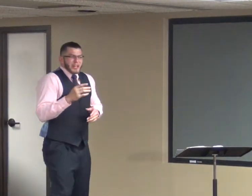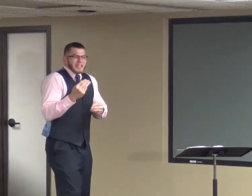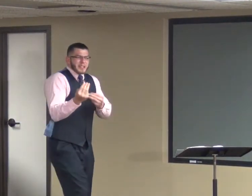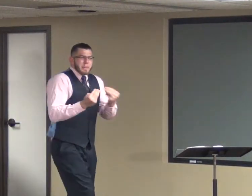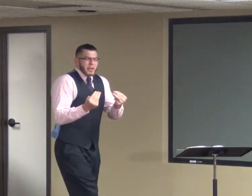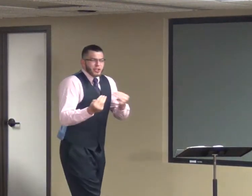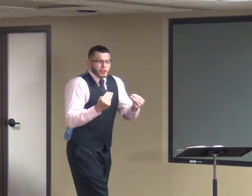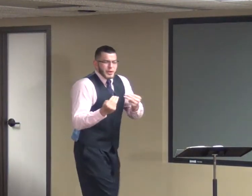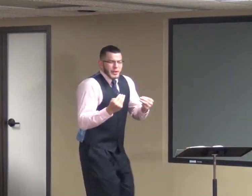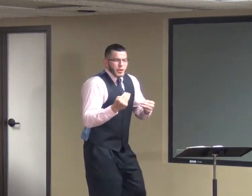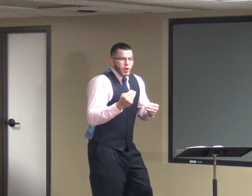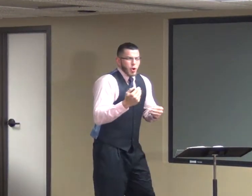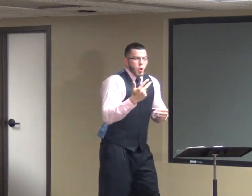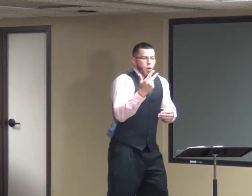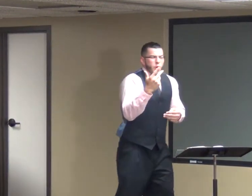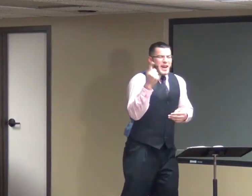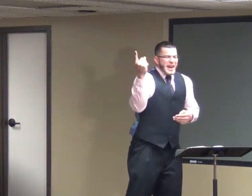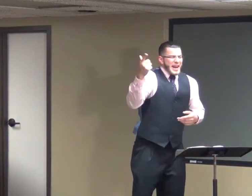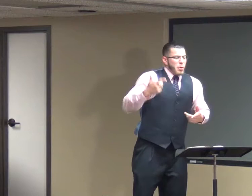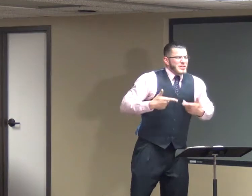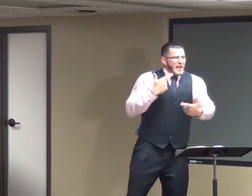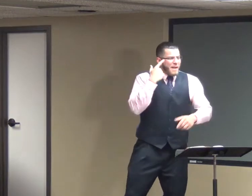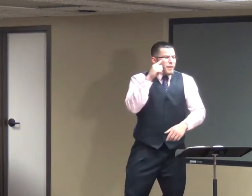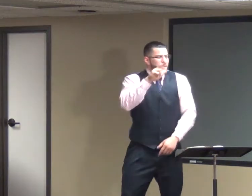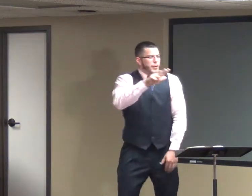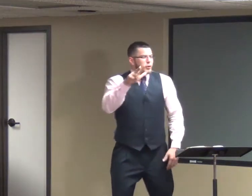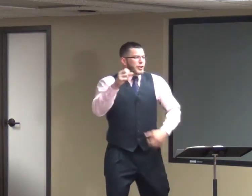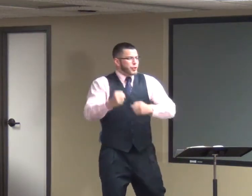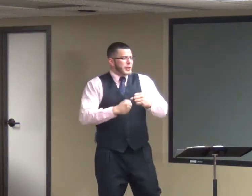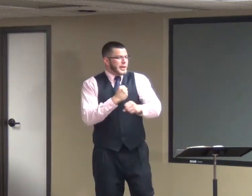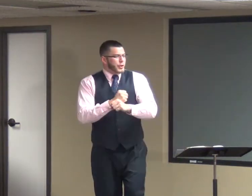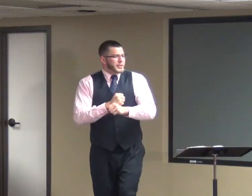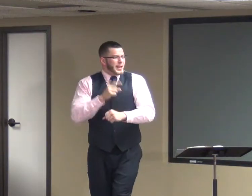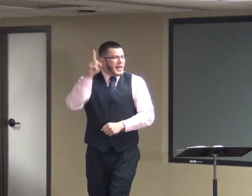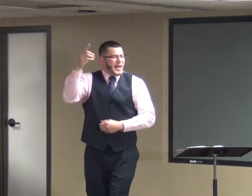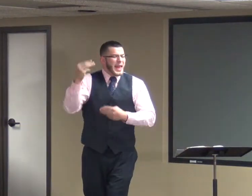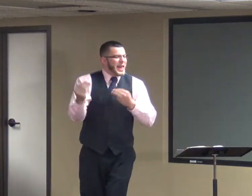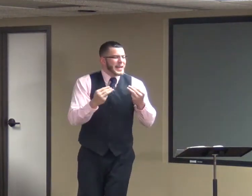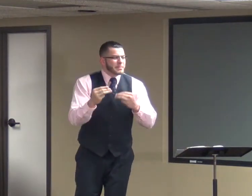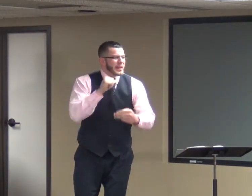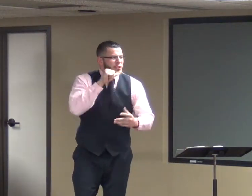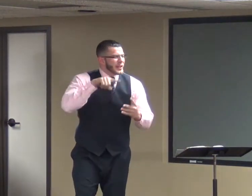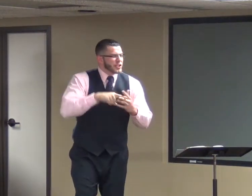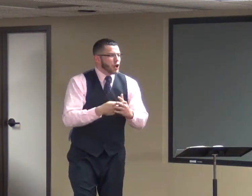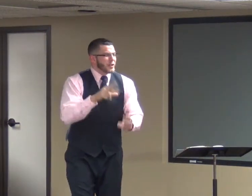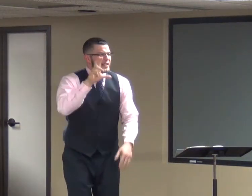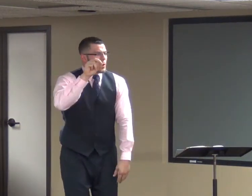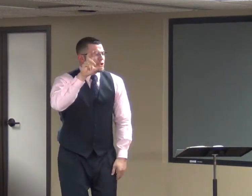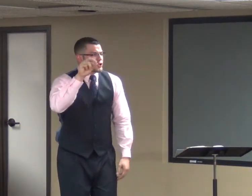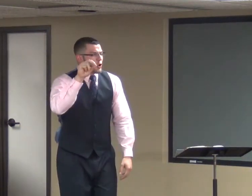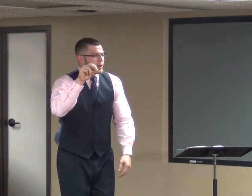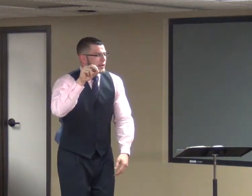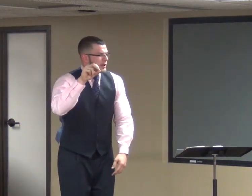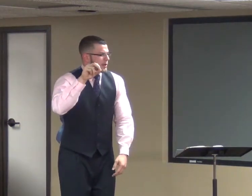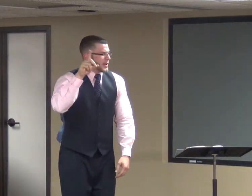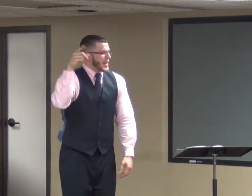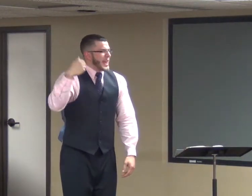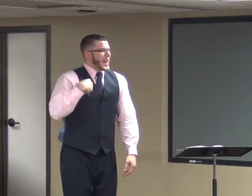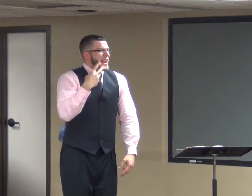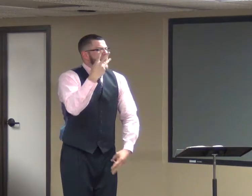Jesus' ministry, he was alive for 33 years. His ministry didn't start until he was 30. He